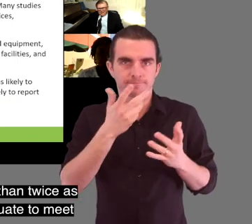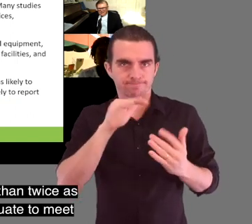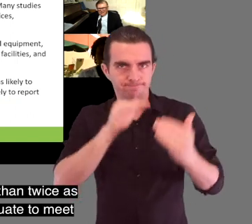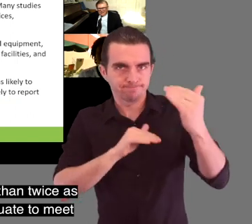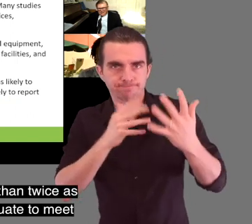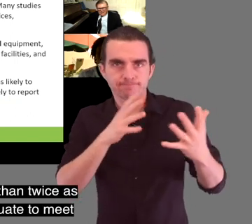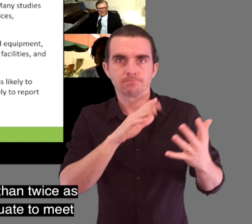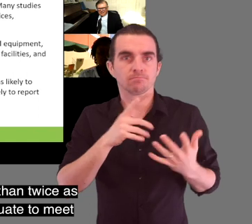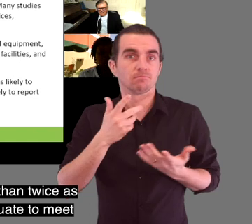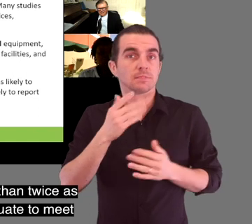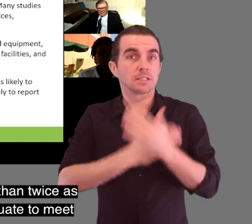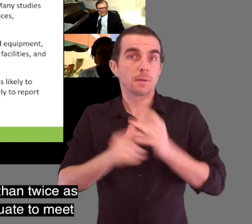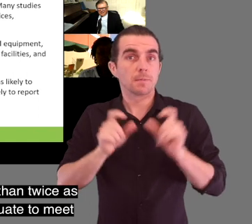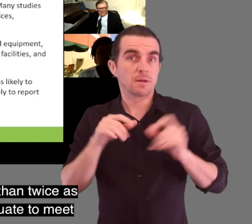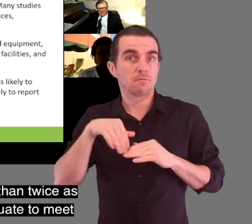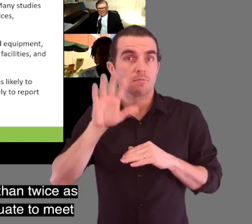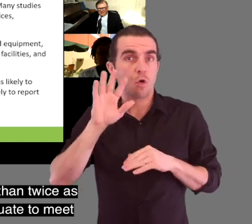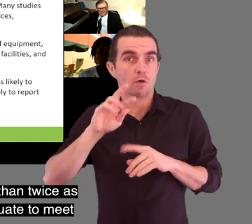as likely